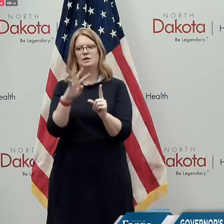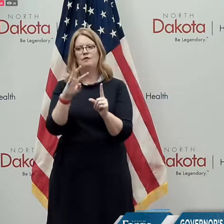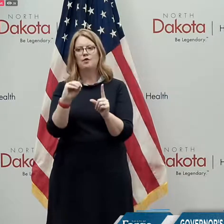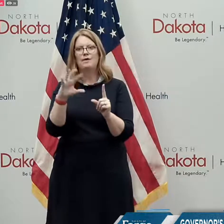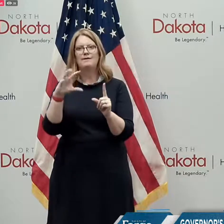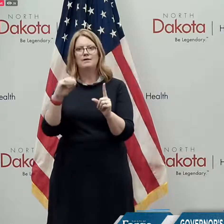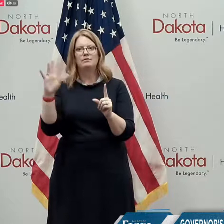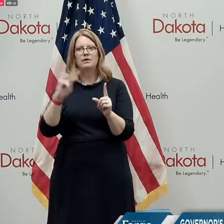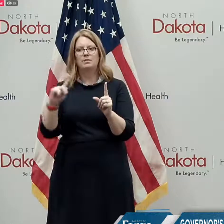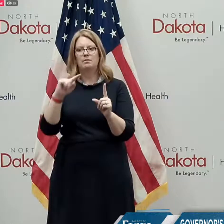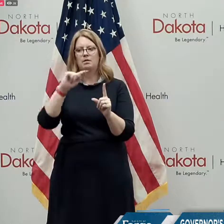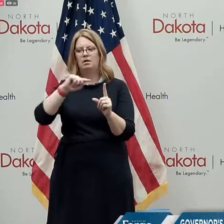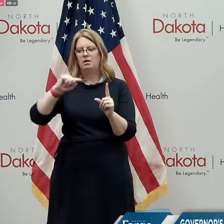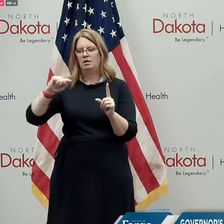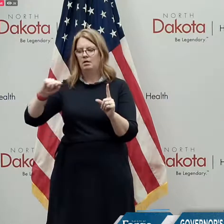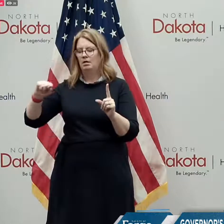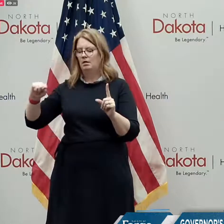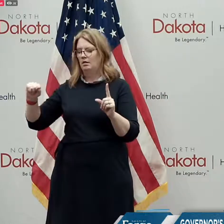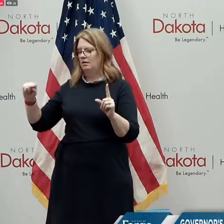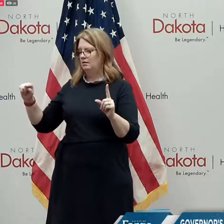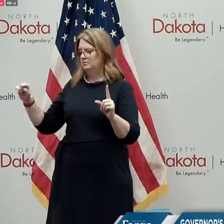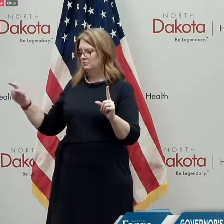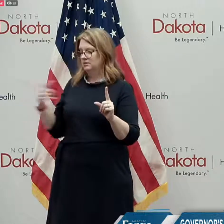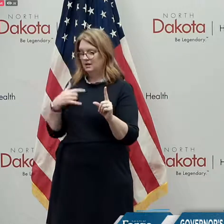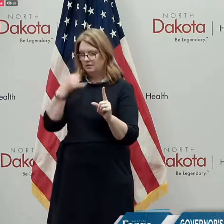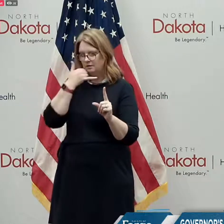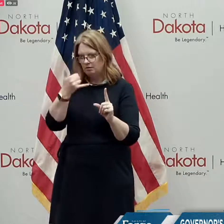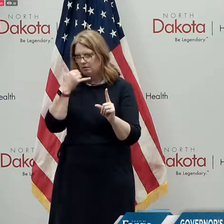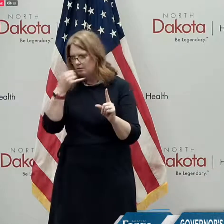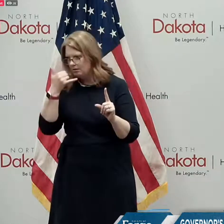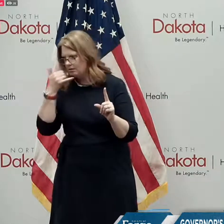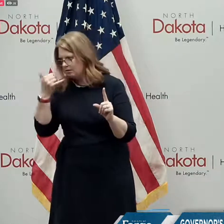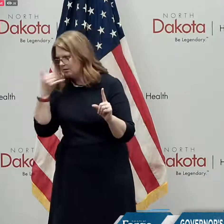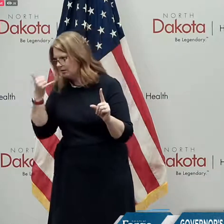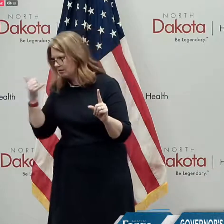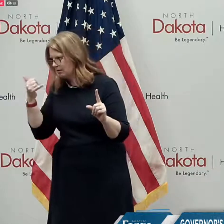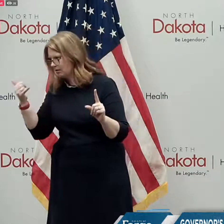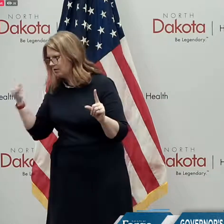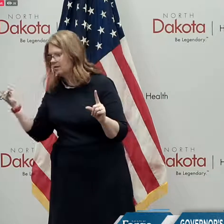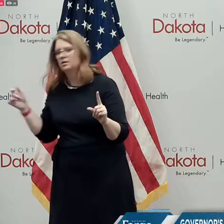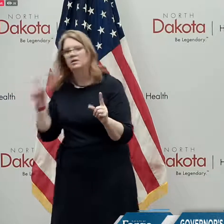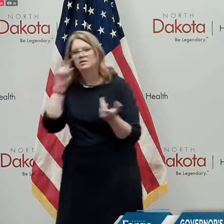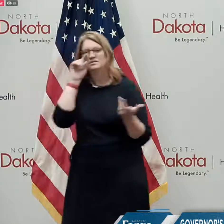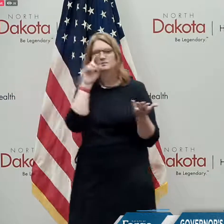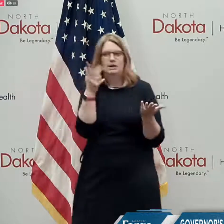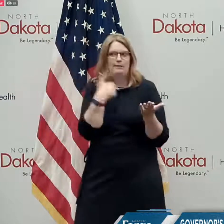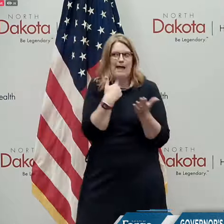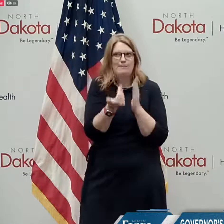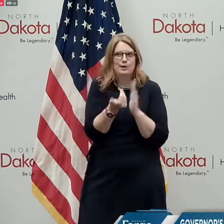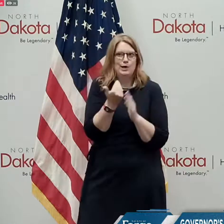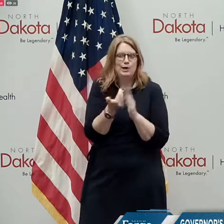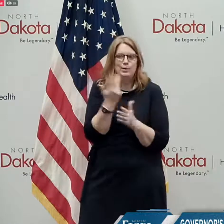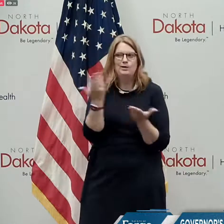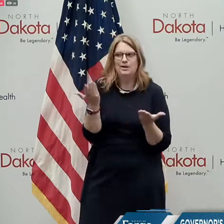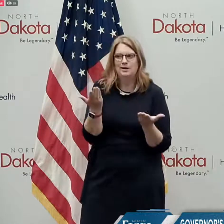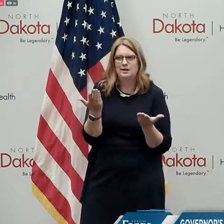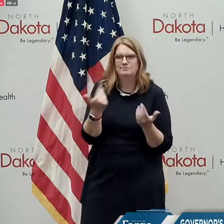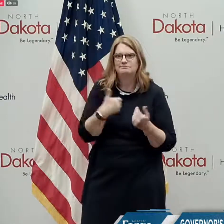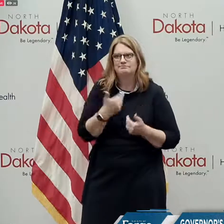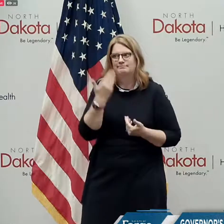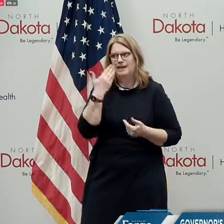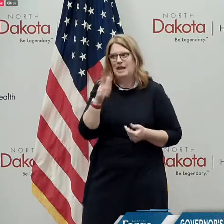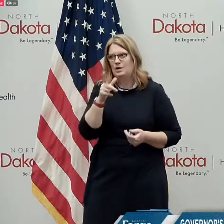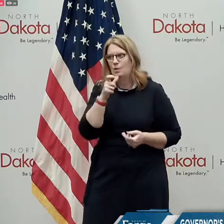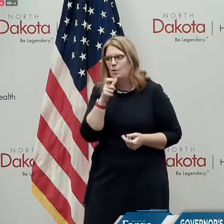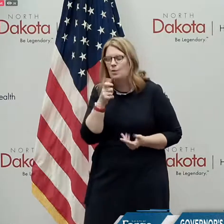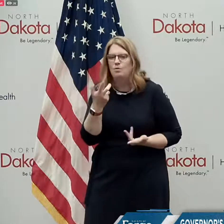you trace those individuals when perhaps you don't even know their name? You're brand new on college campus. There's no way that you're going to know their